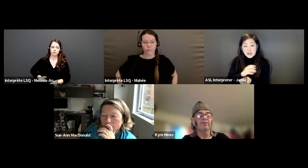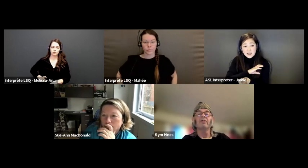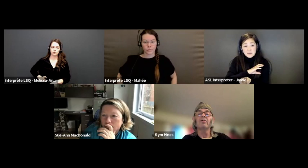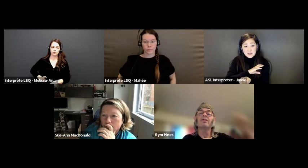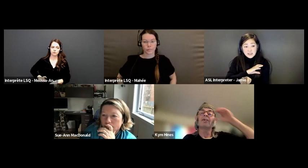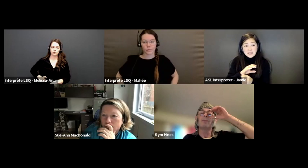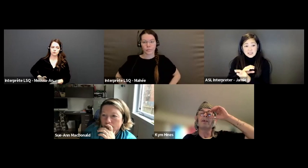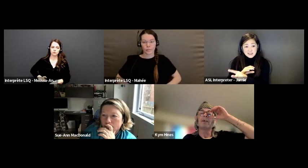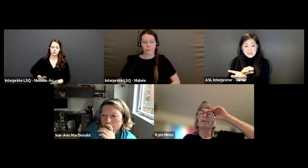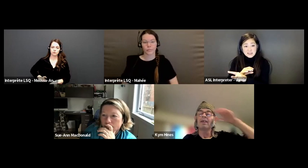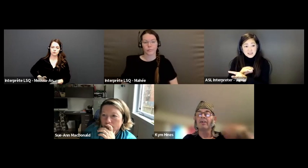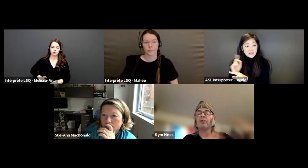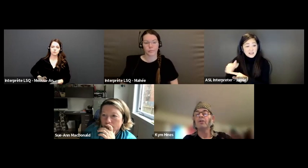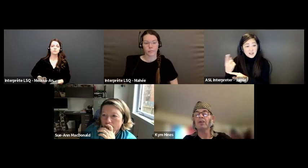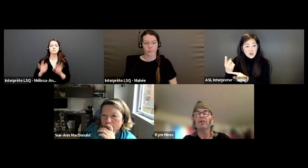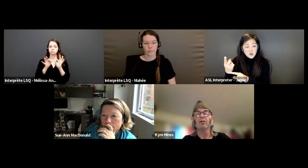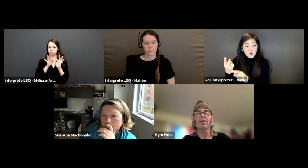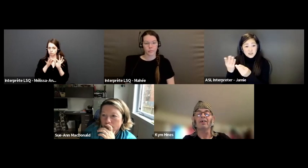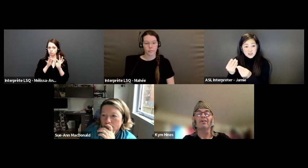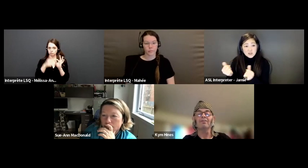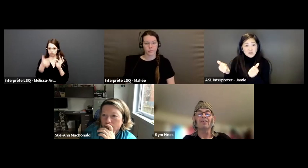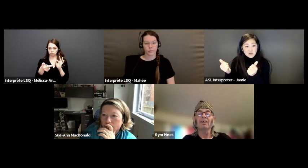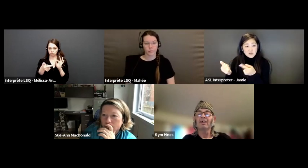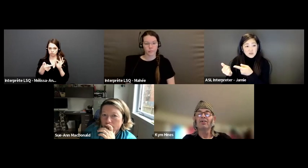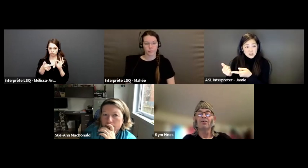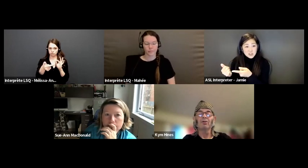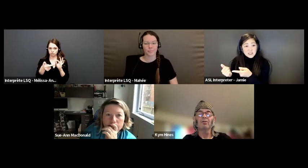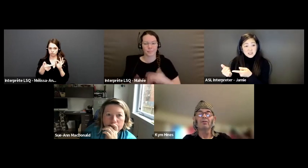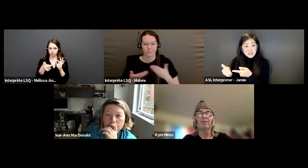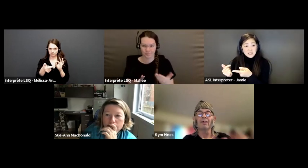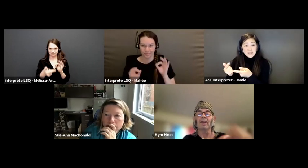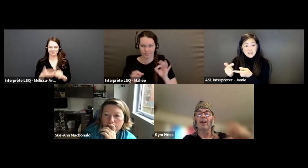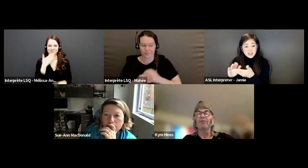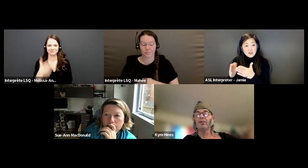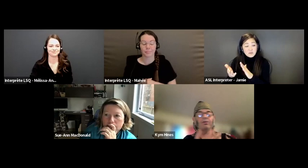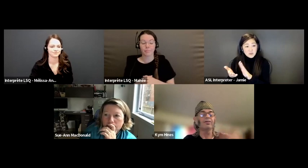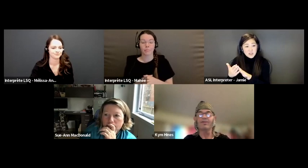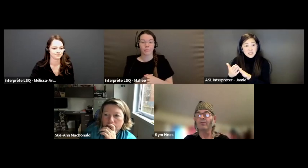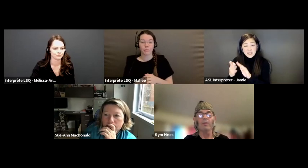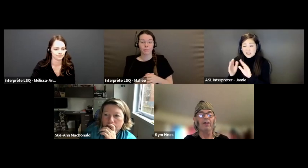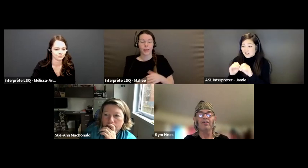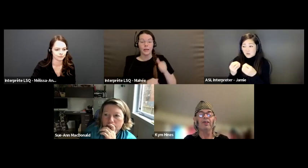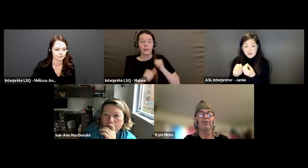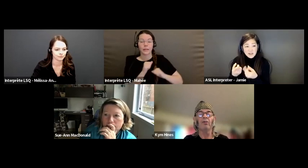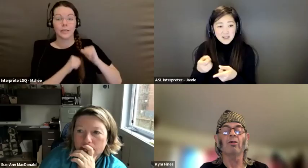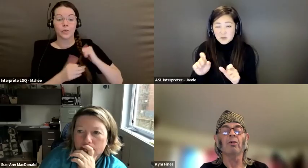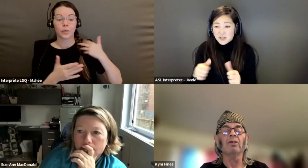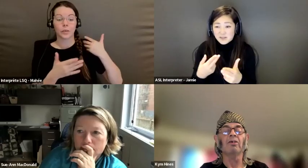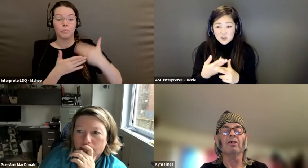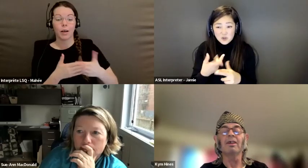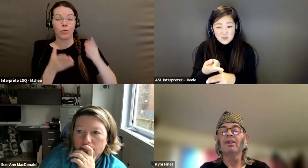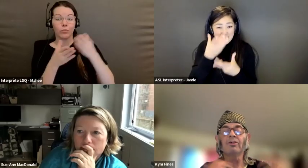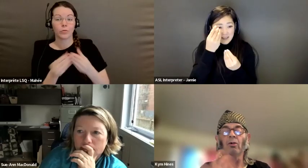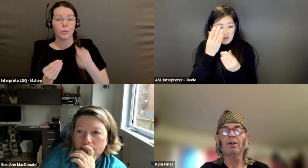only solution has been that community organize, so that we have to use this information that you all worked